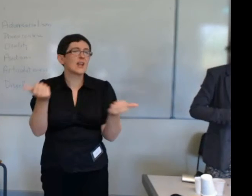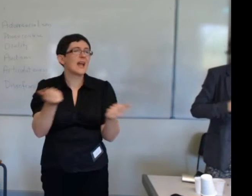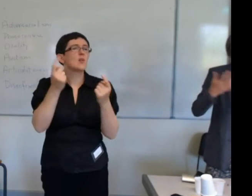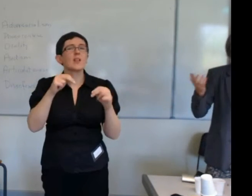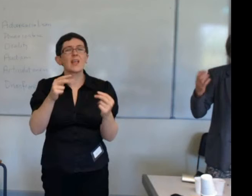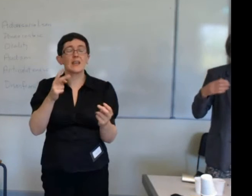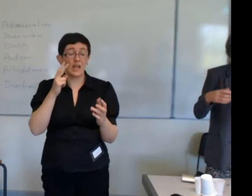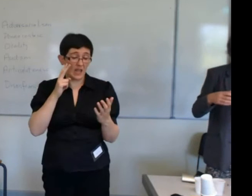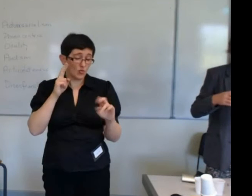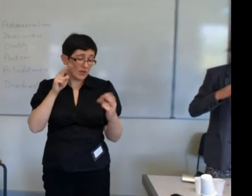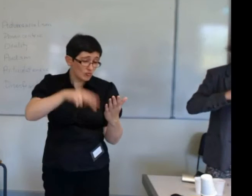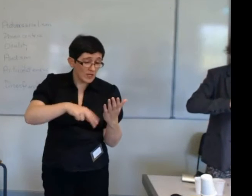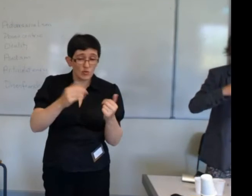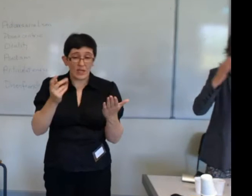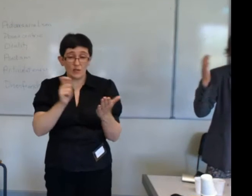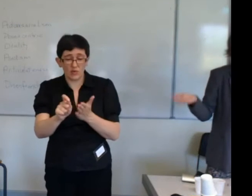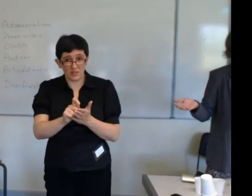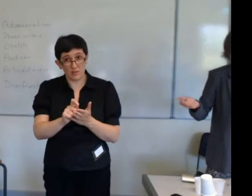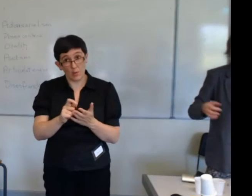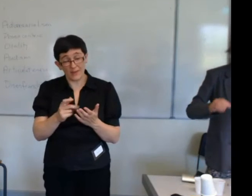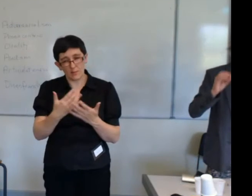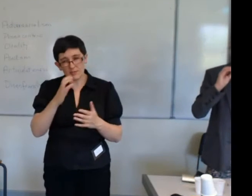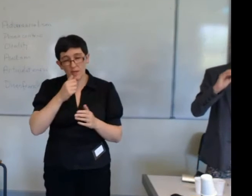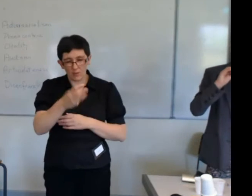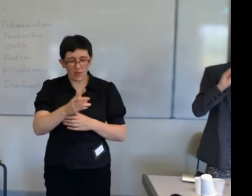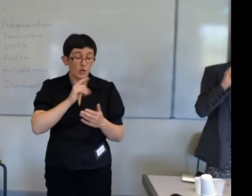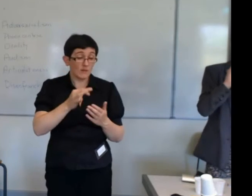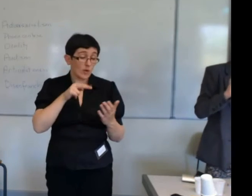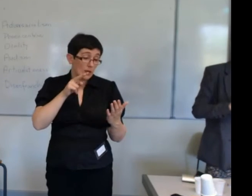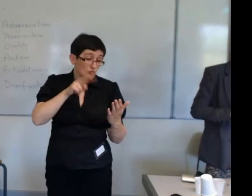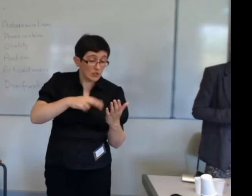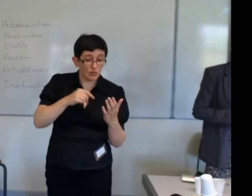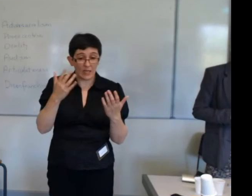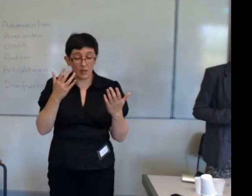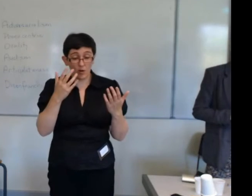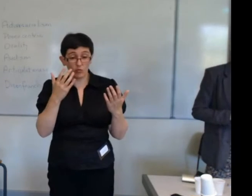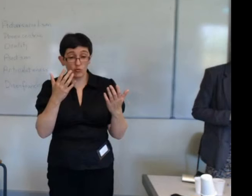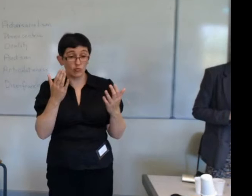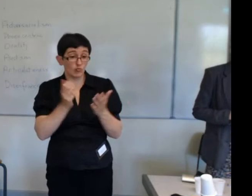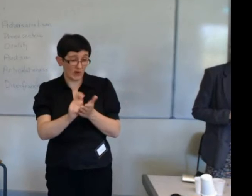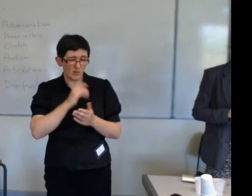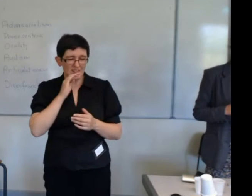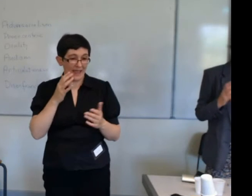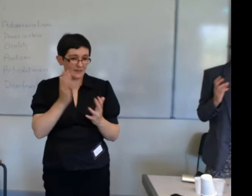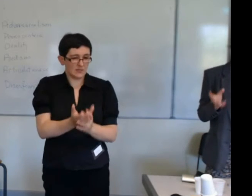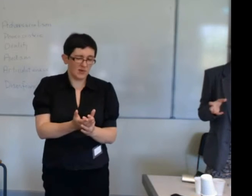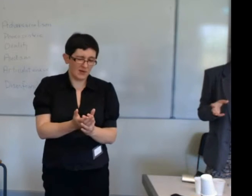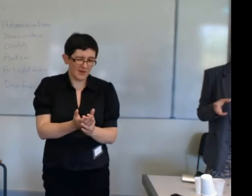you can read, if you can write, which is a major assumption anyway, but it's going to be accessible. So thankfully, we